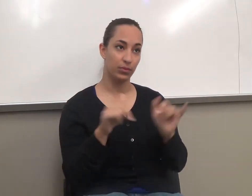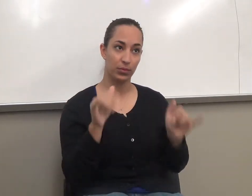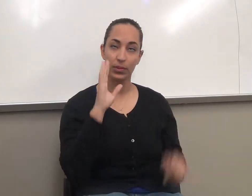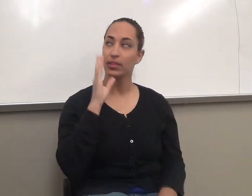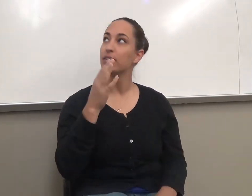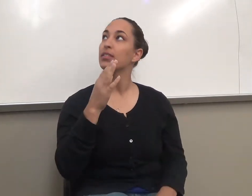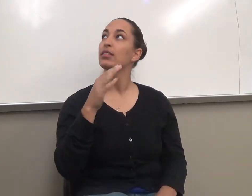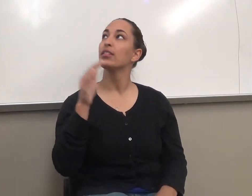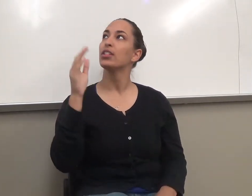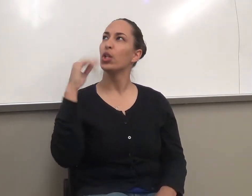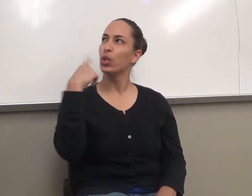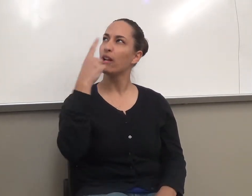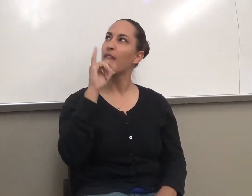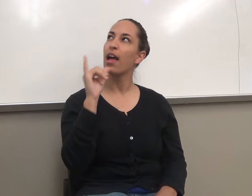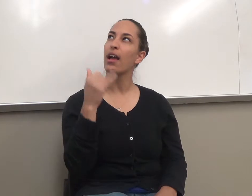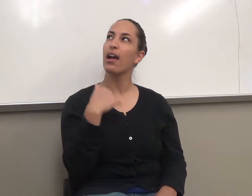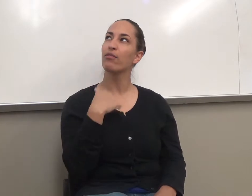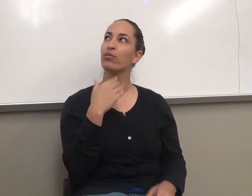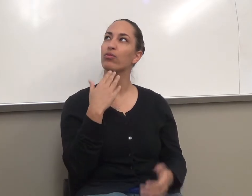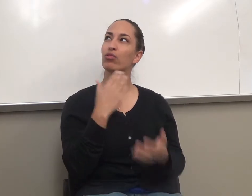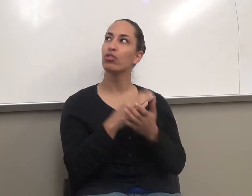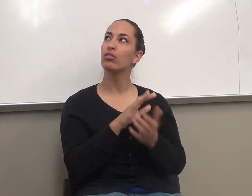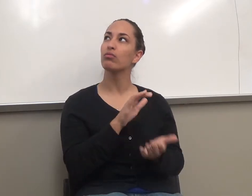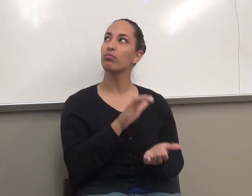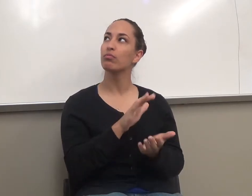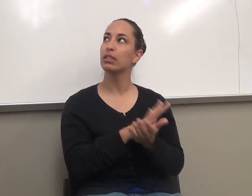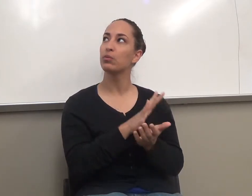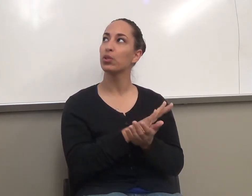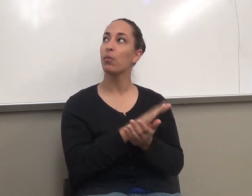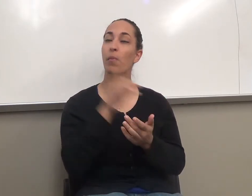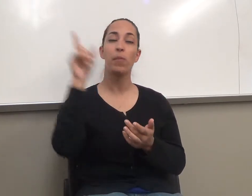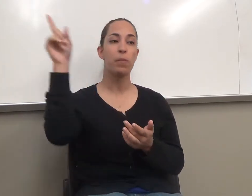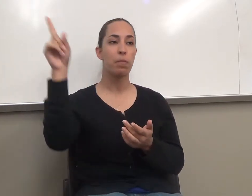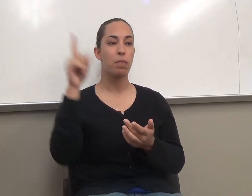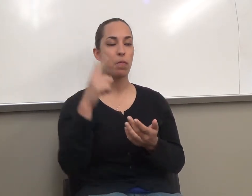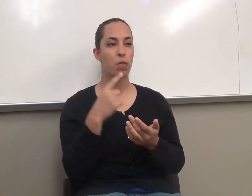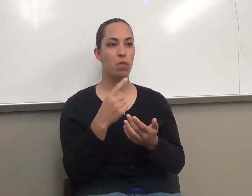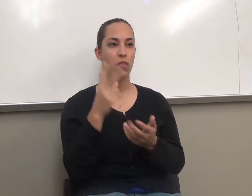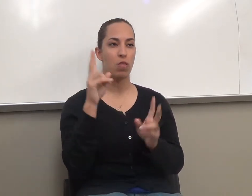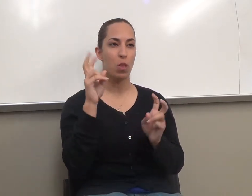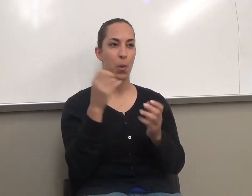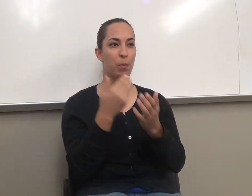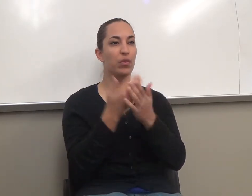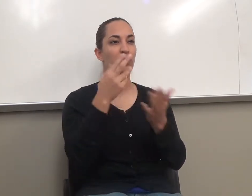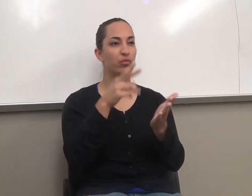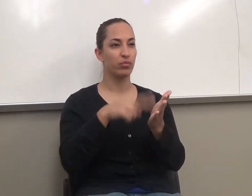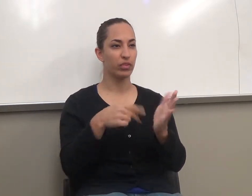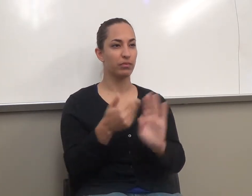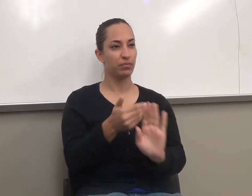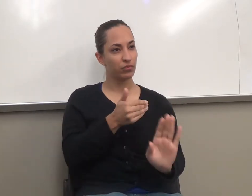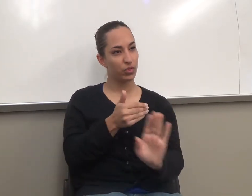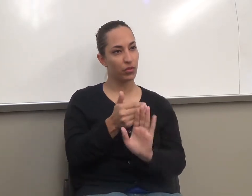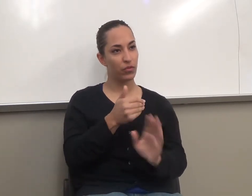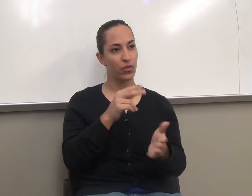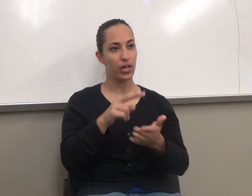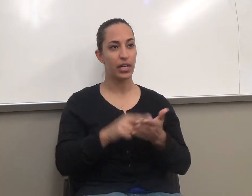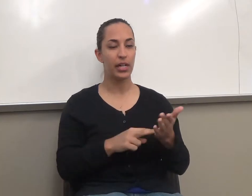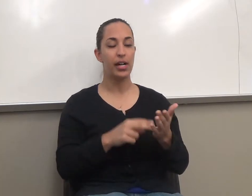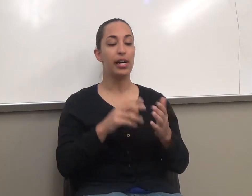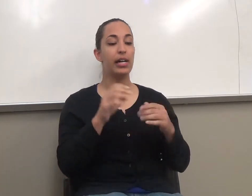papers there. This, proofread your paragraph. Like I say, your ability to catch these errors will improve as